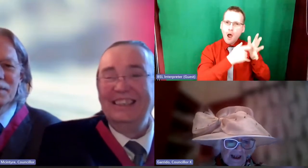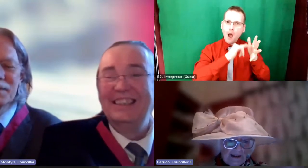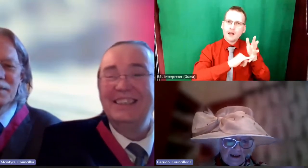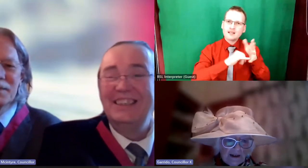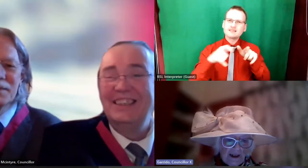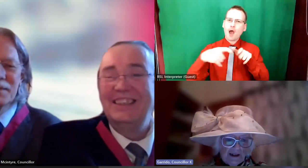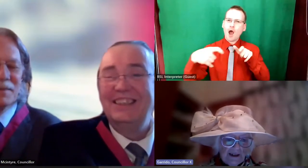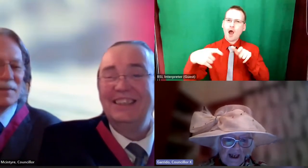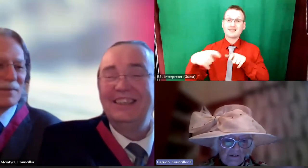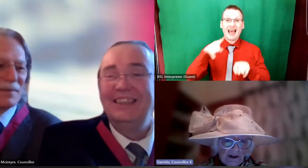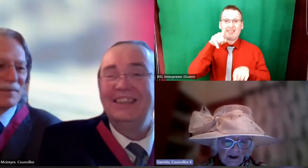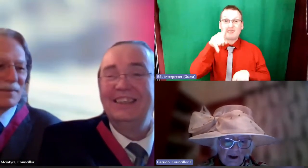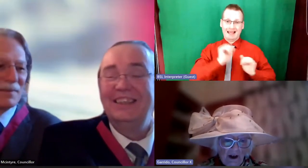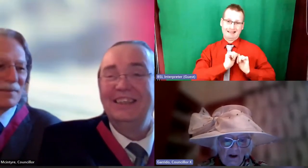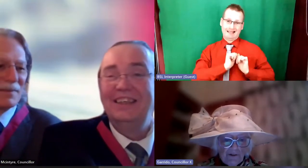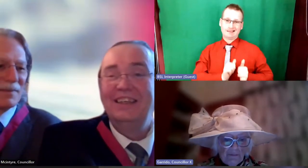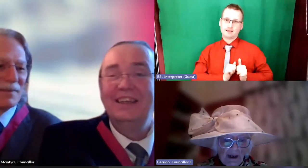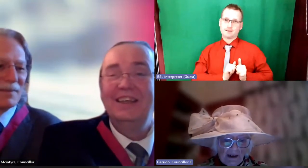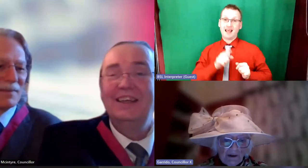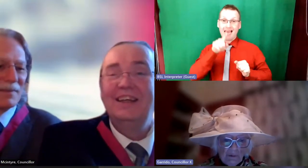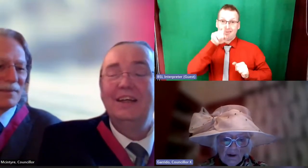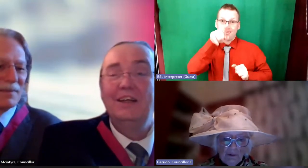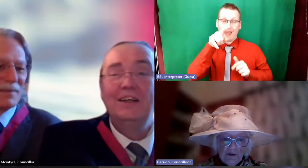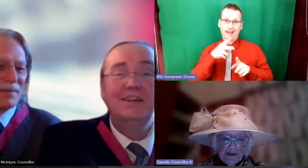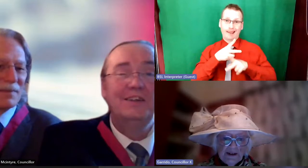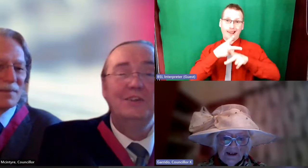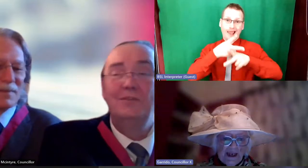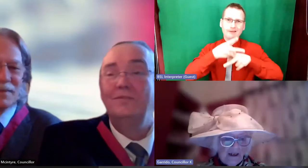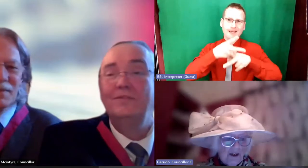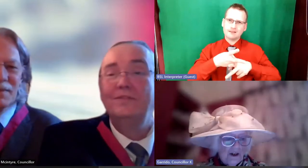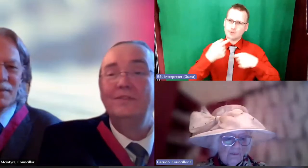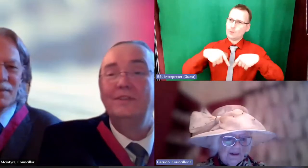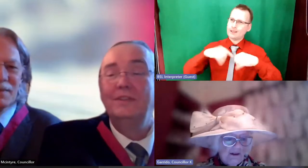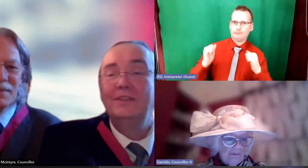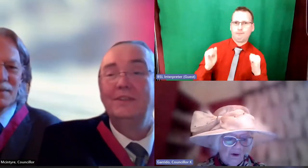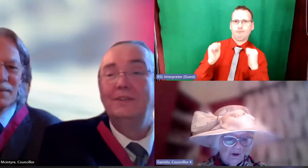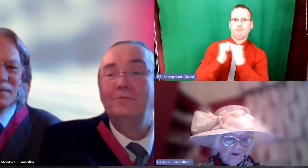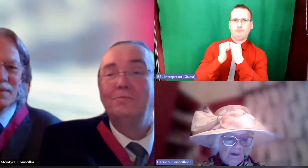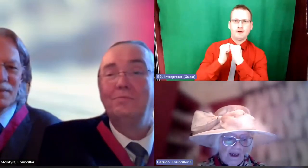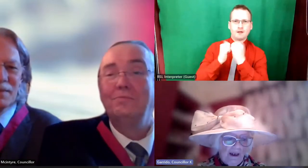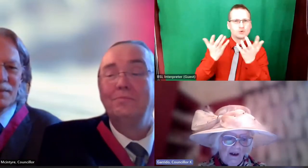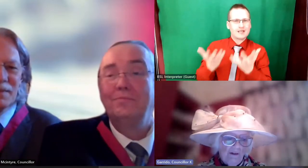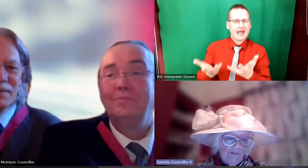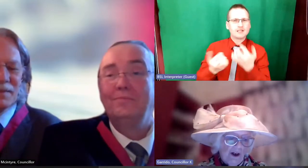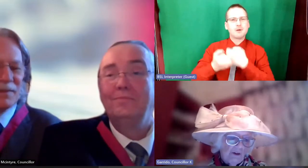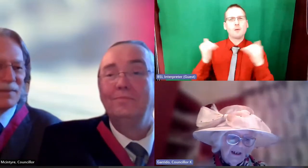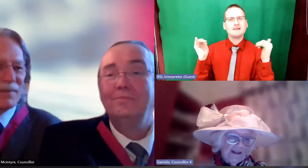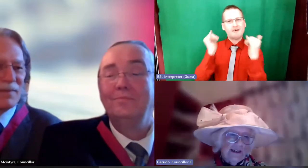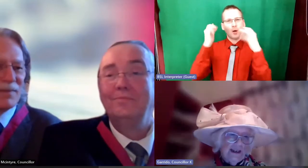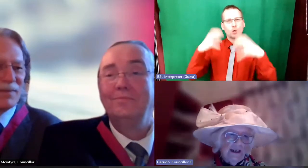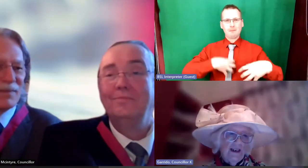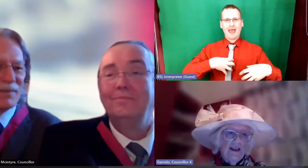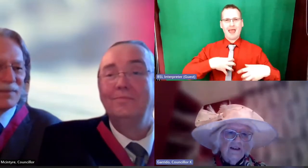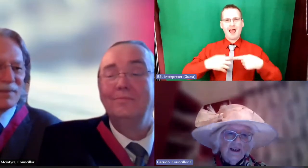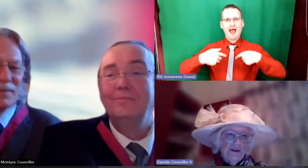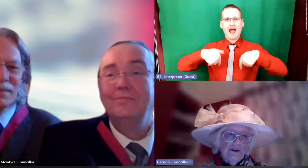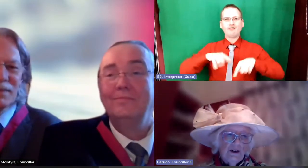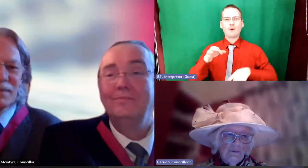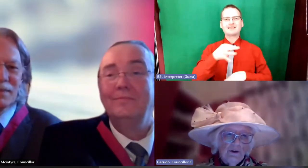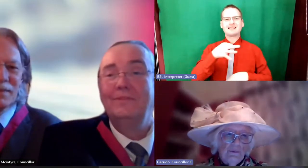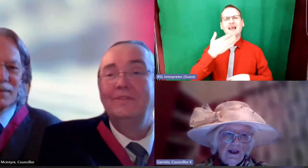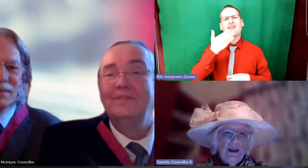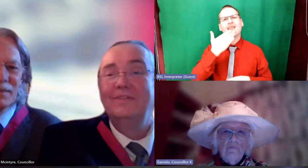the kindness and the caring of the man we are moving today to be Ceremonial Mayor of our great city.